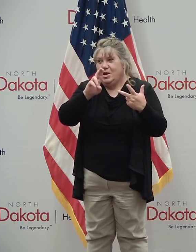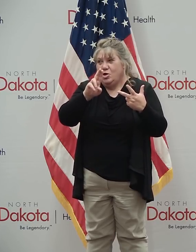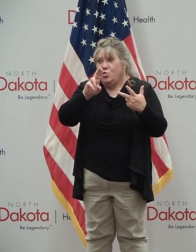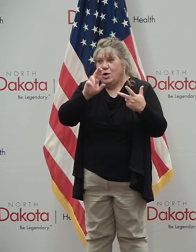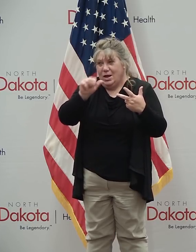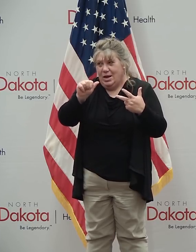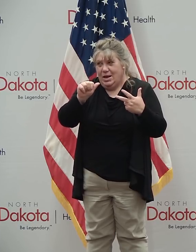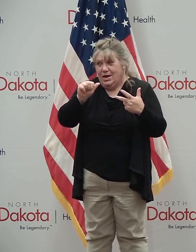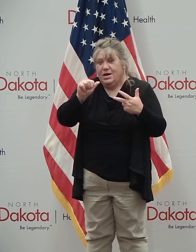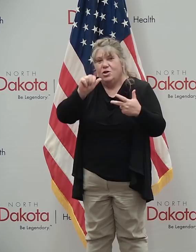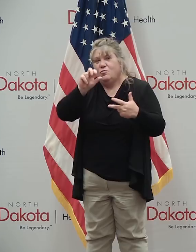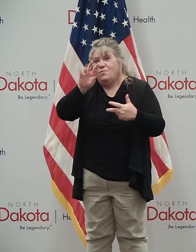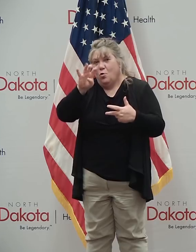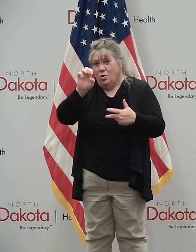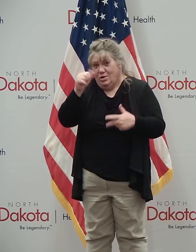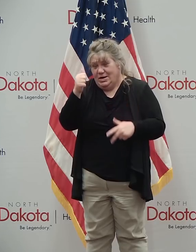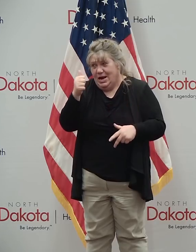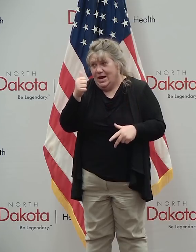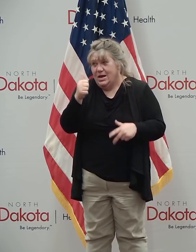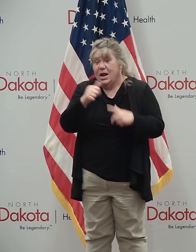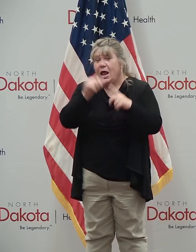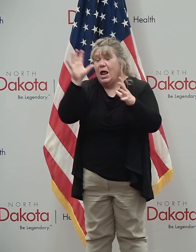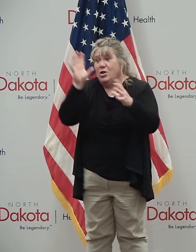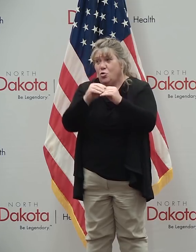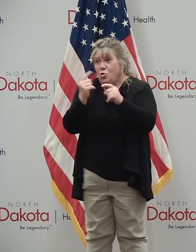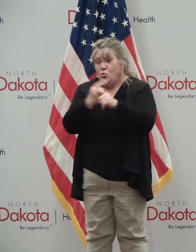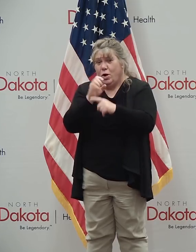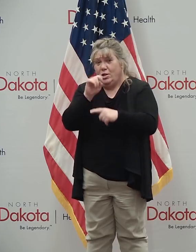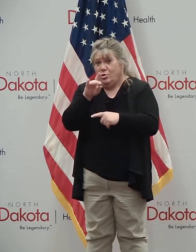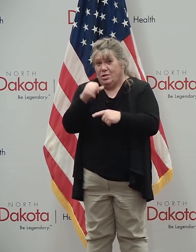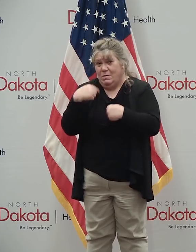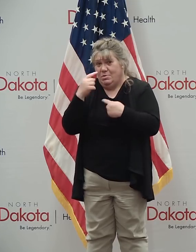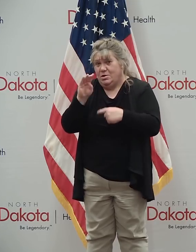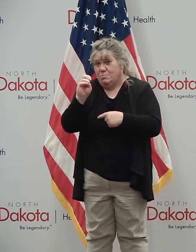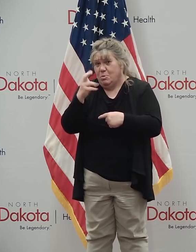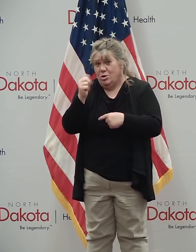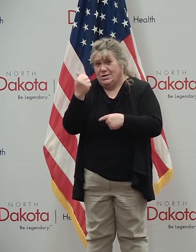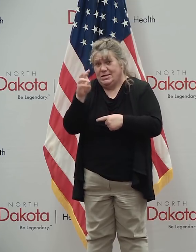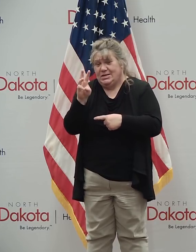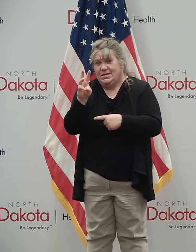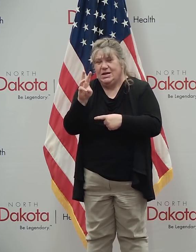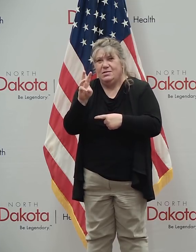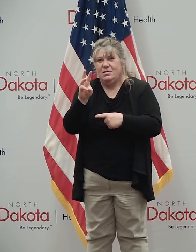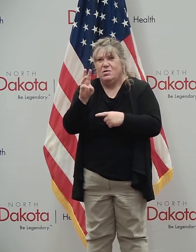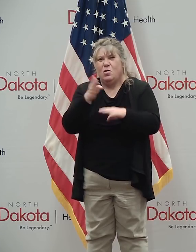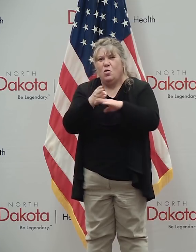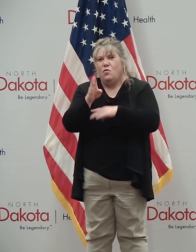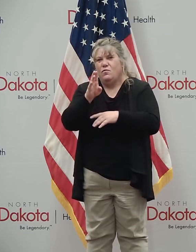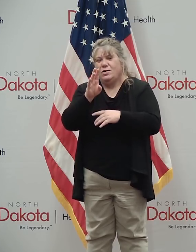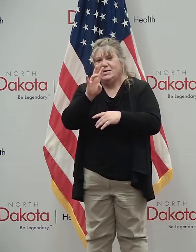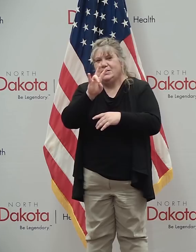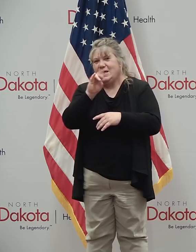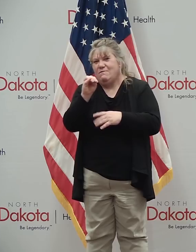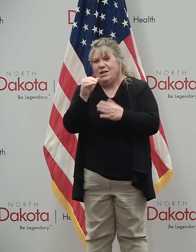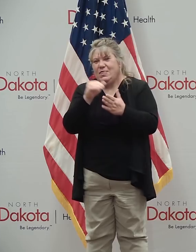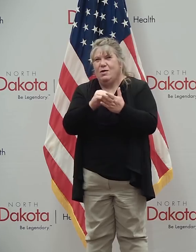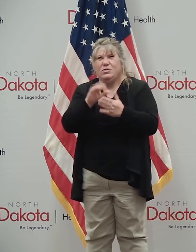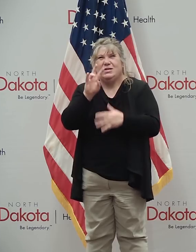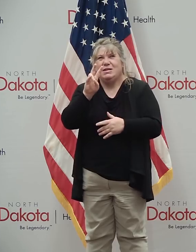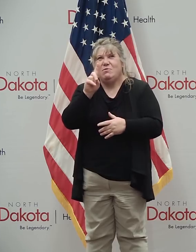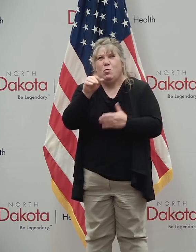claims 410, and total regular claims since March 16th now topping 70,000. They're coming in at